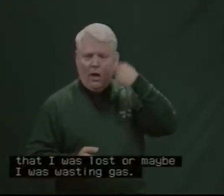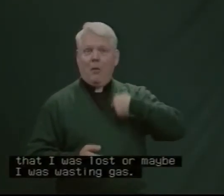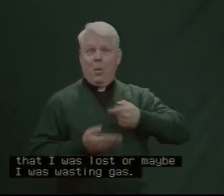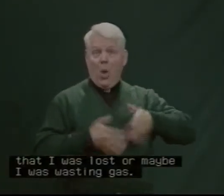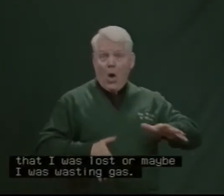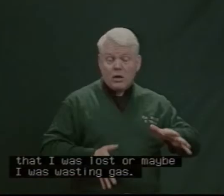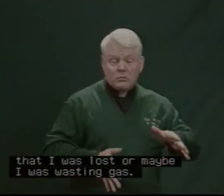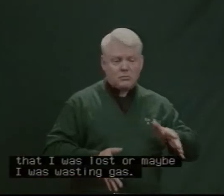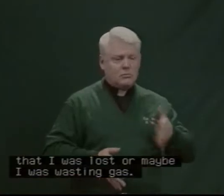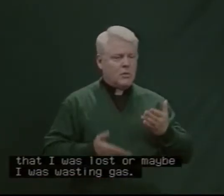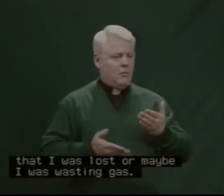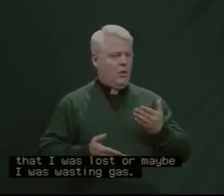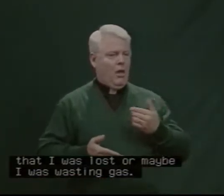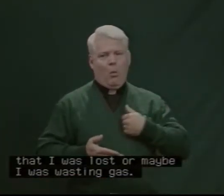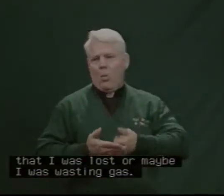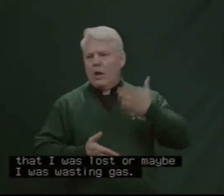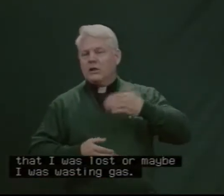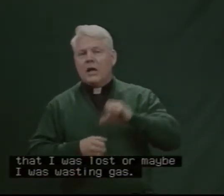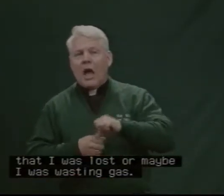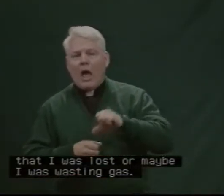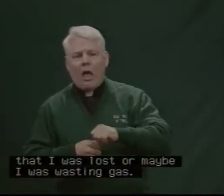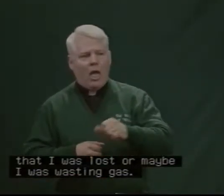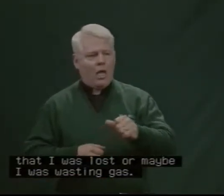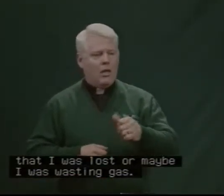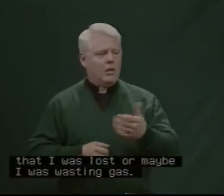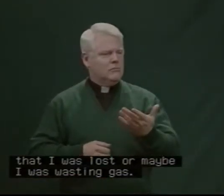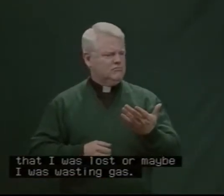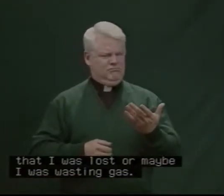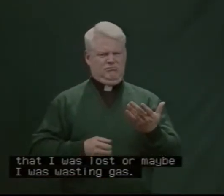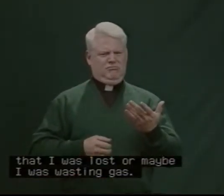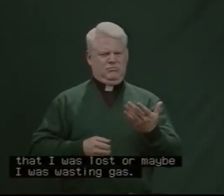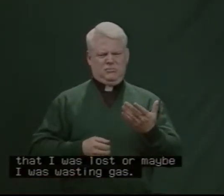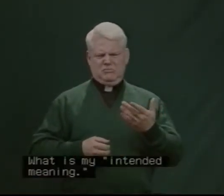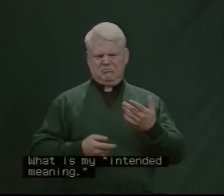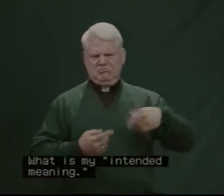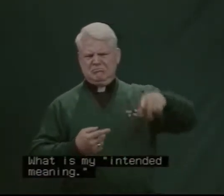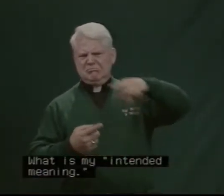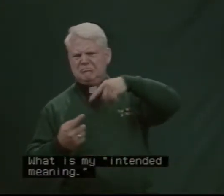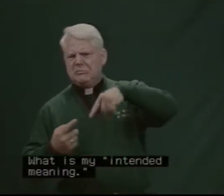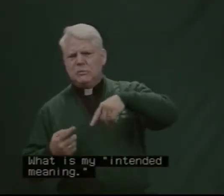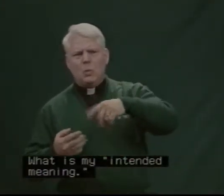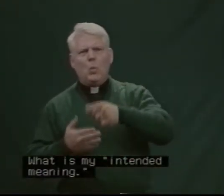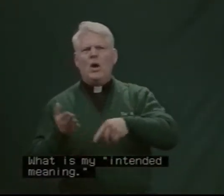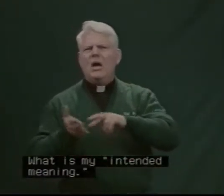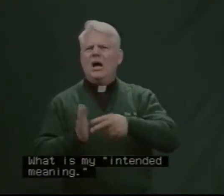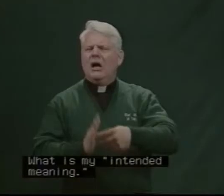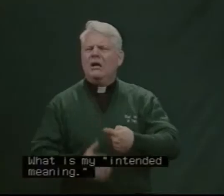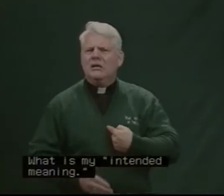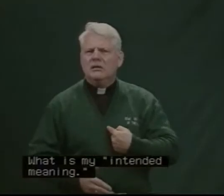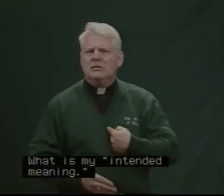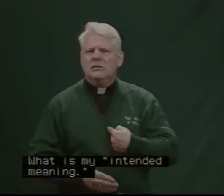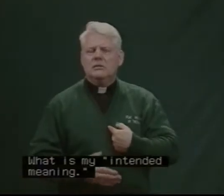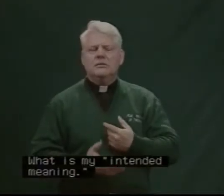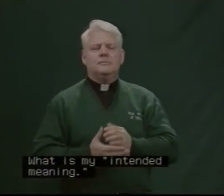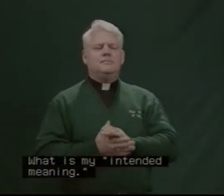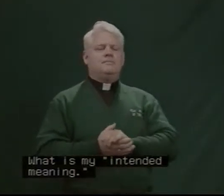you think that I was lost. Or maybe I was wasting gas. What is my intended